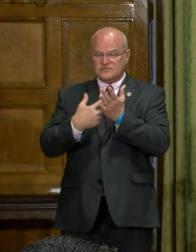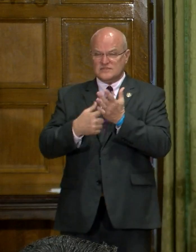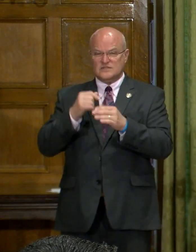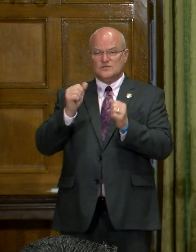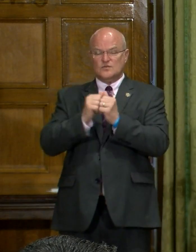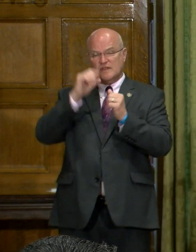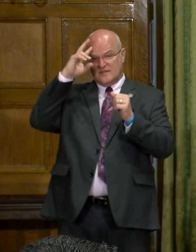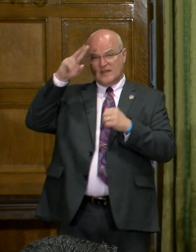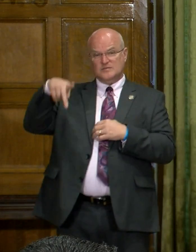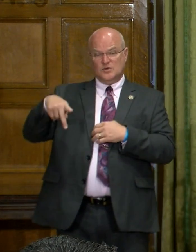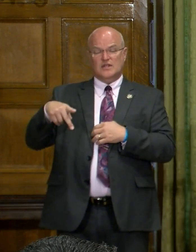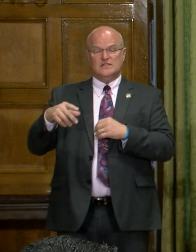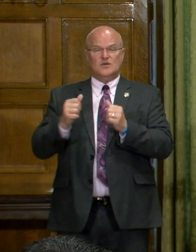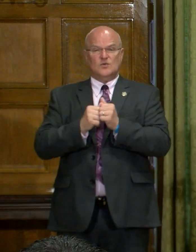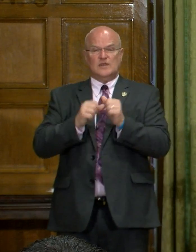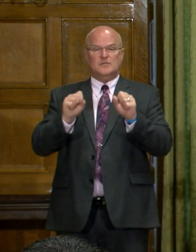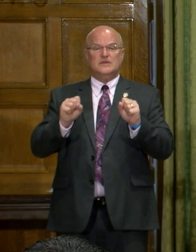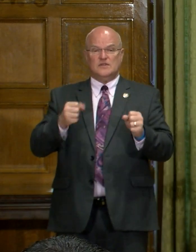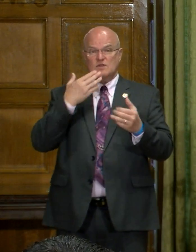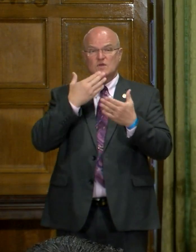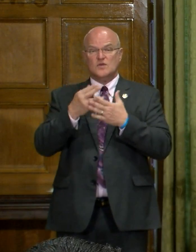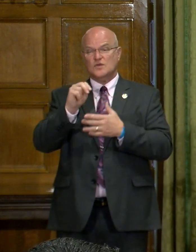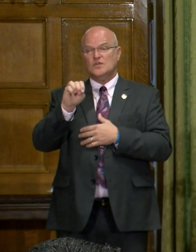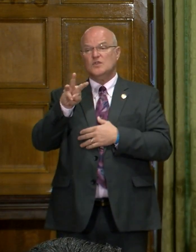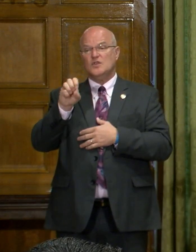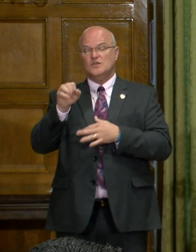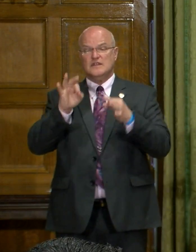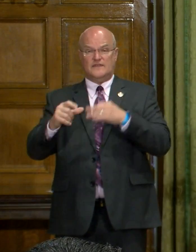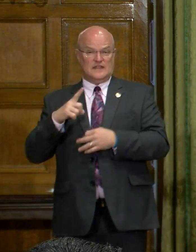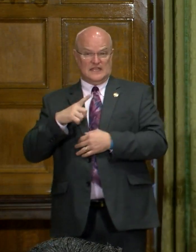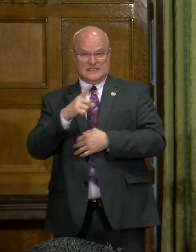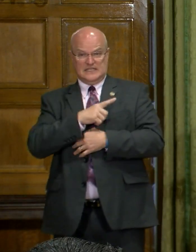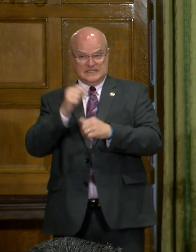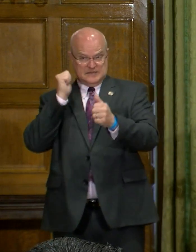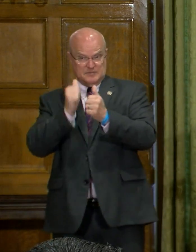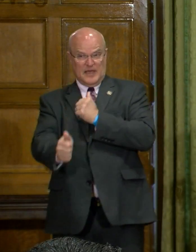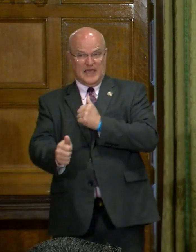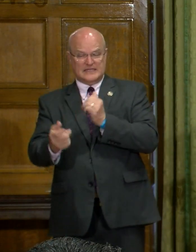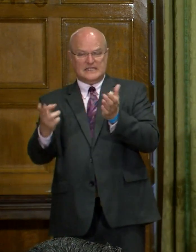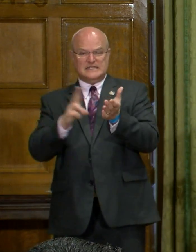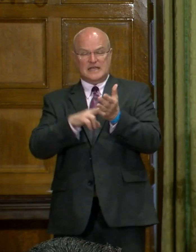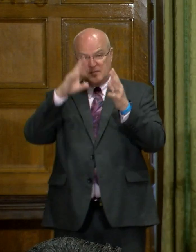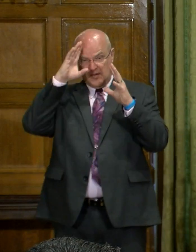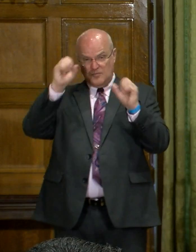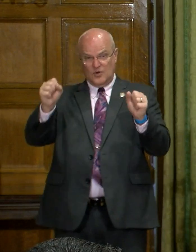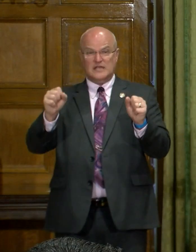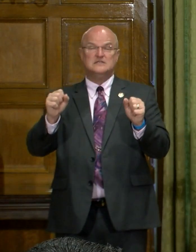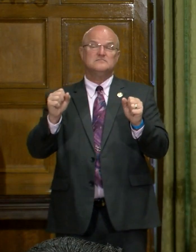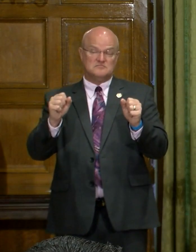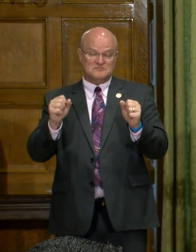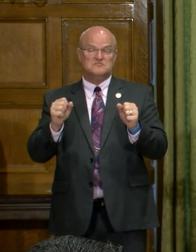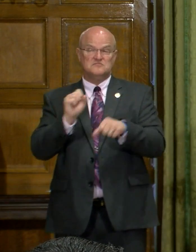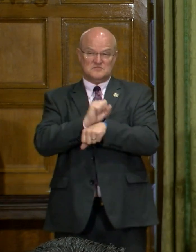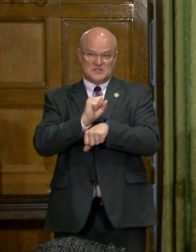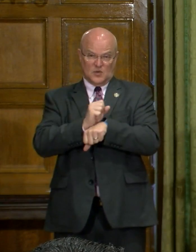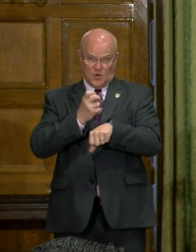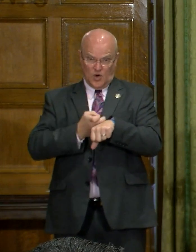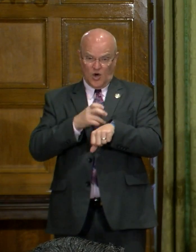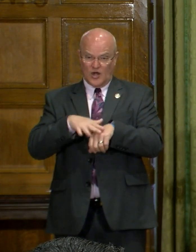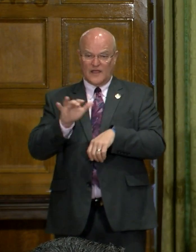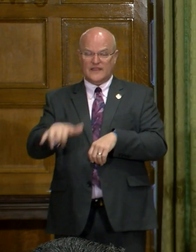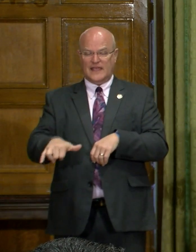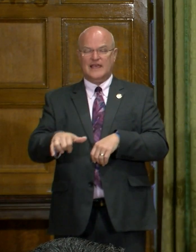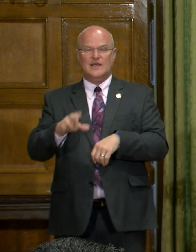broadly as to the potential good news if that legislation is passed and signed by the President, which they worked very hard